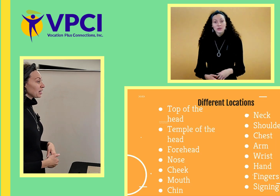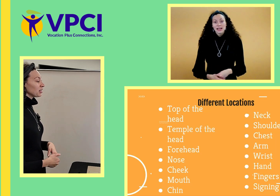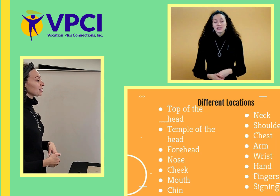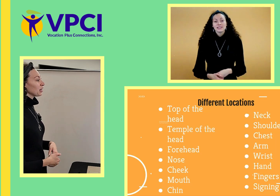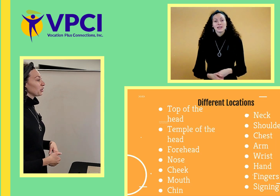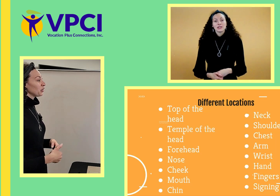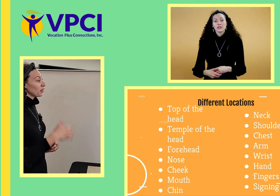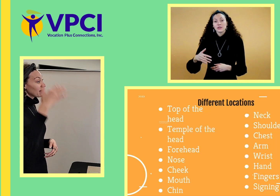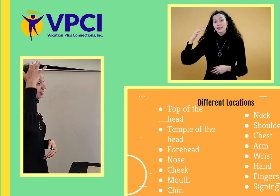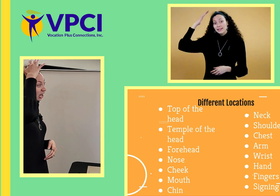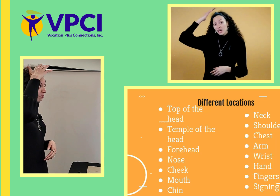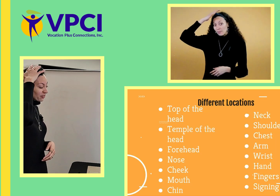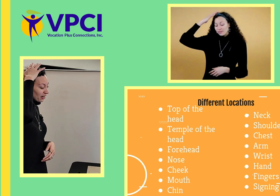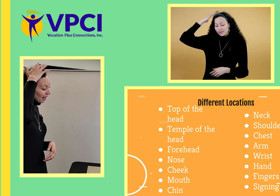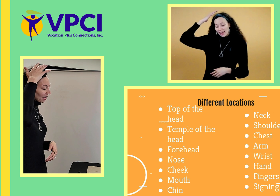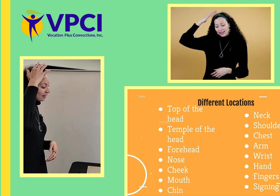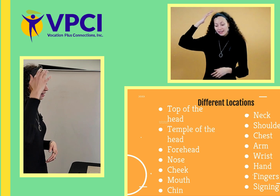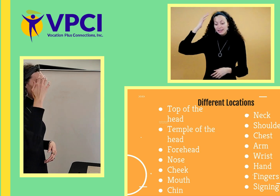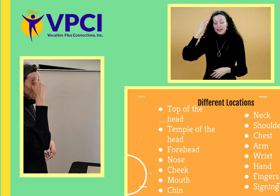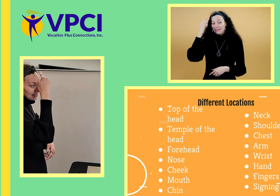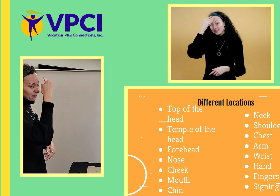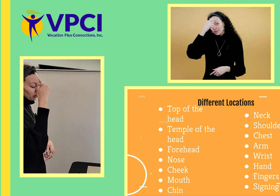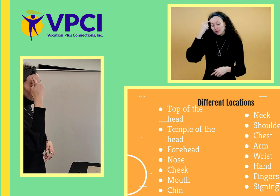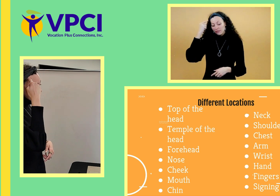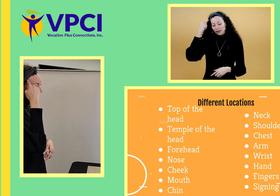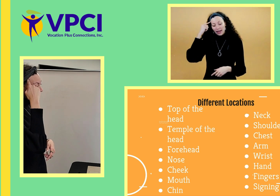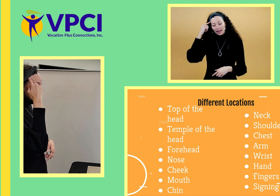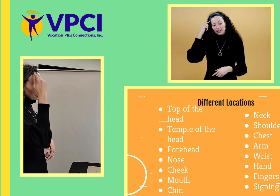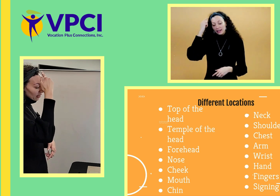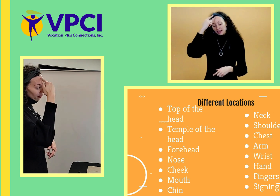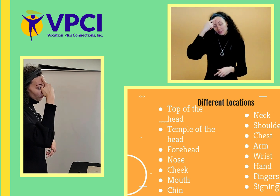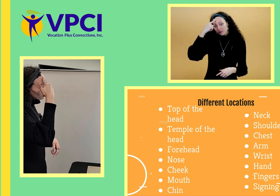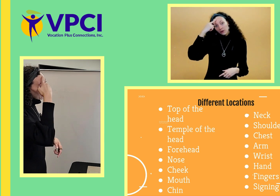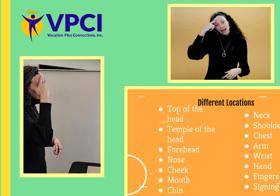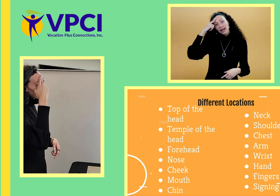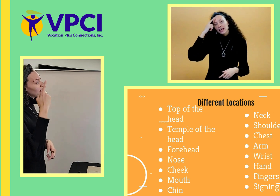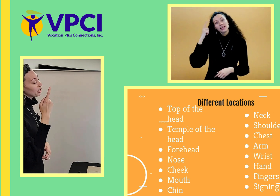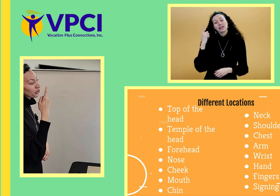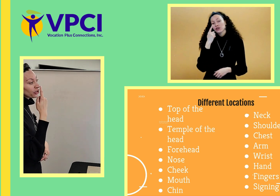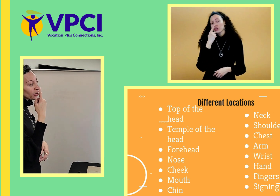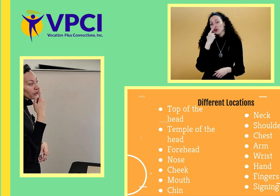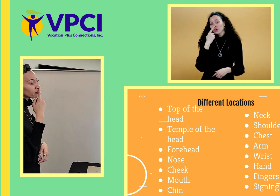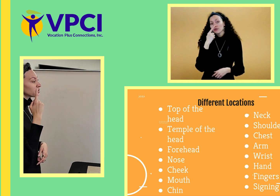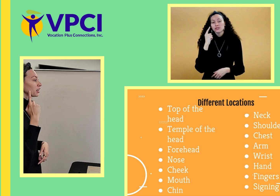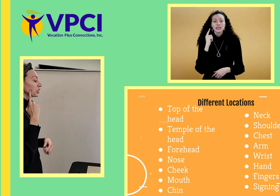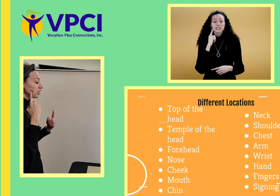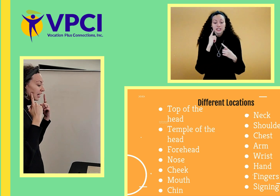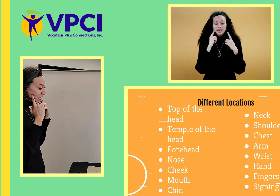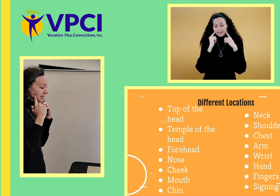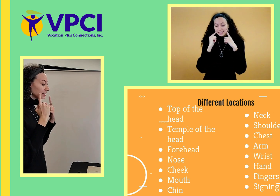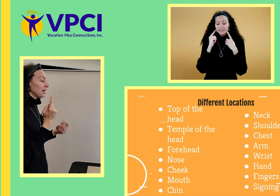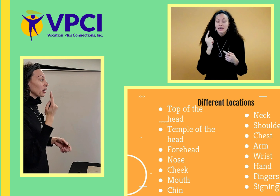Different locations include the top of your head, the temple of your head, the forehead, your nose,